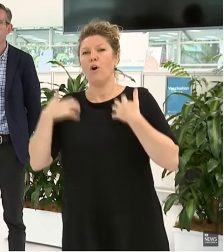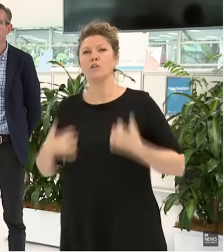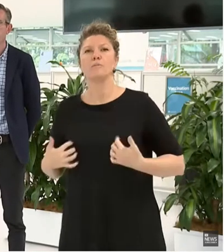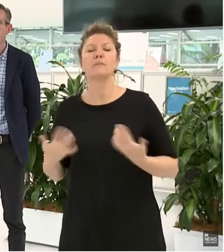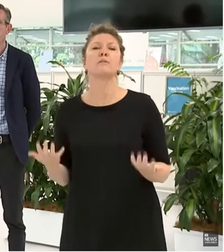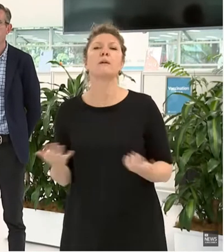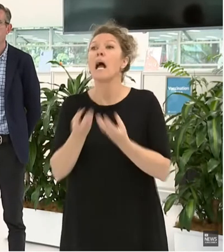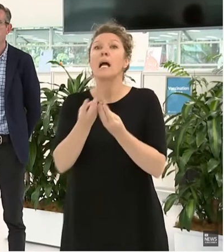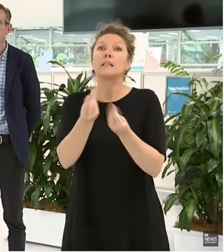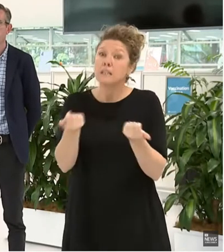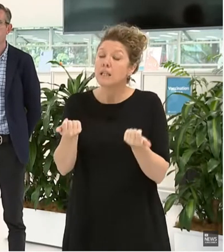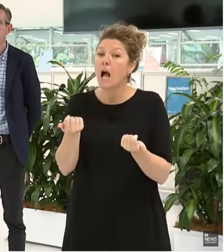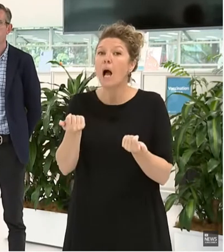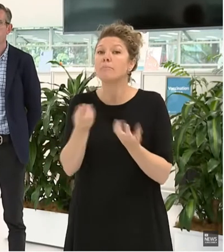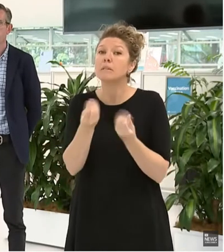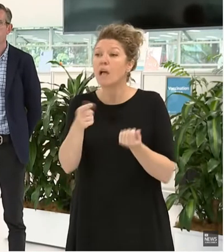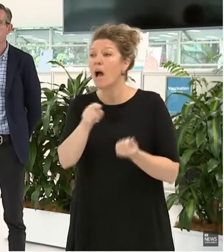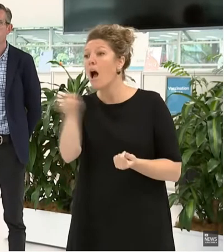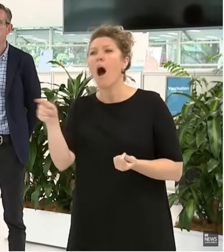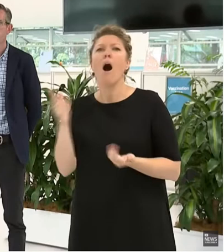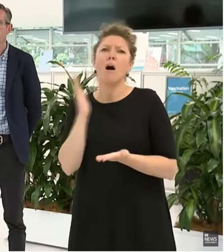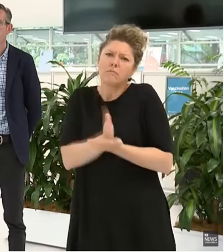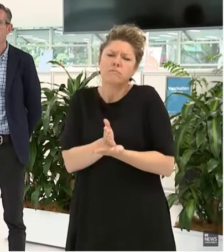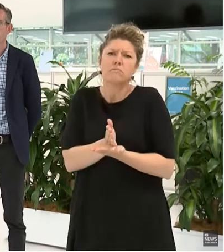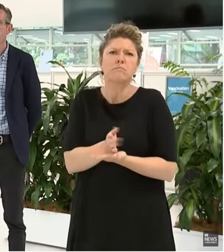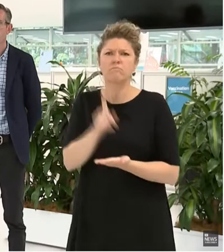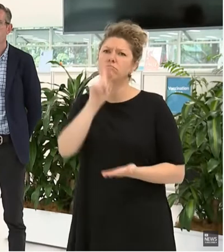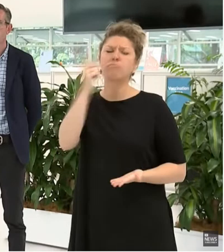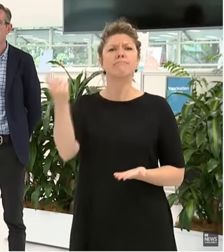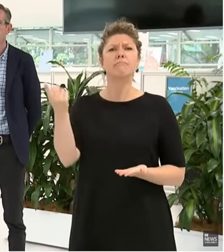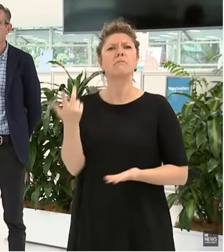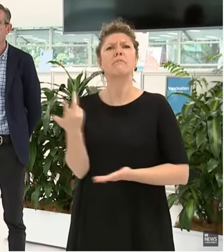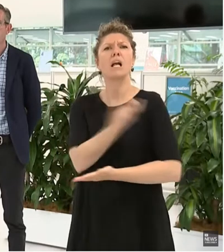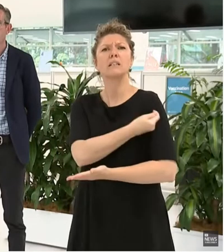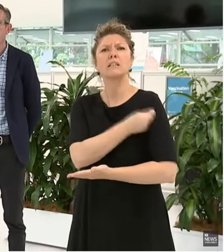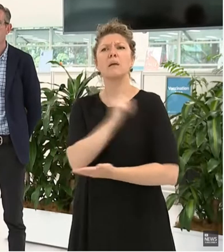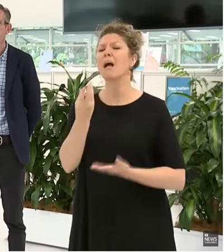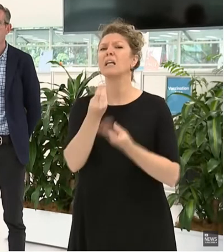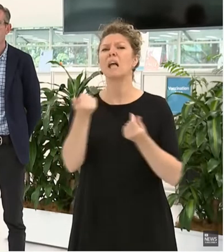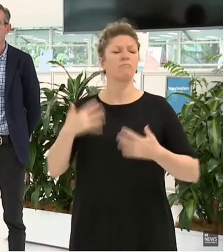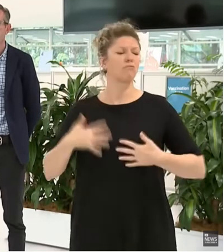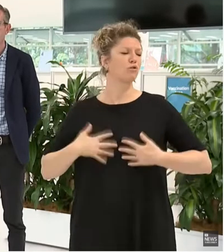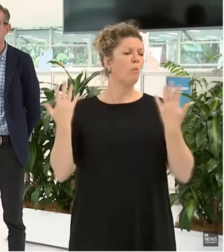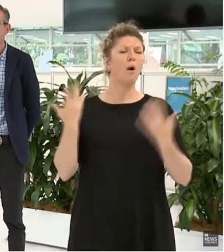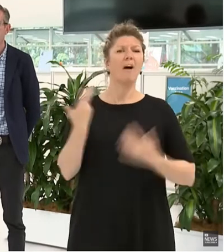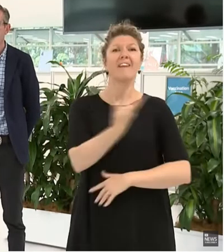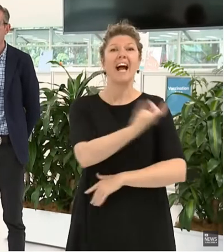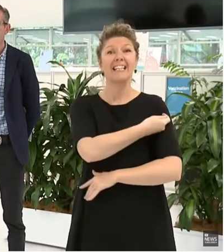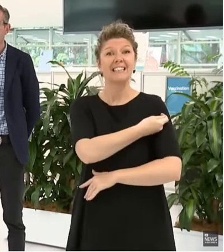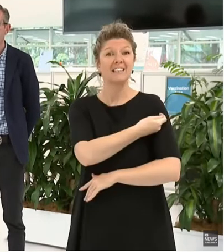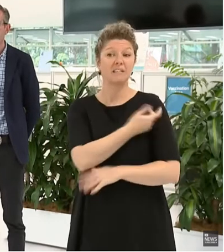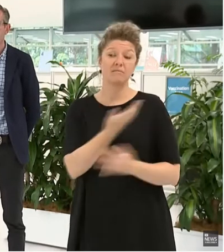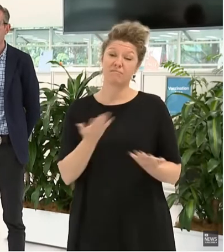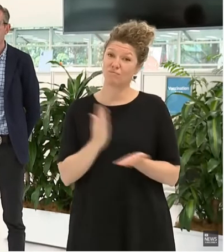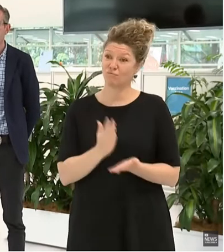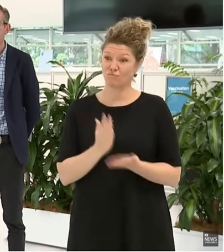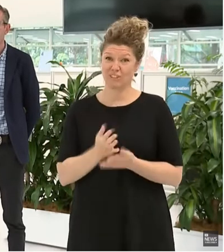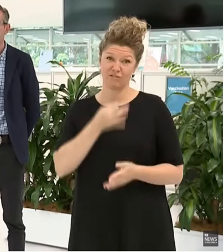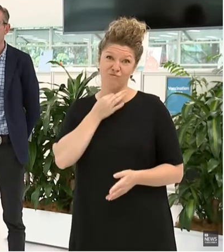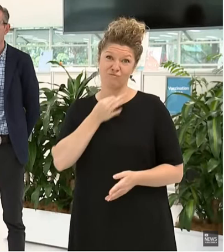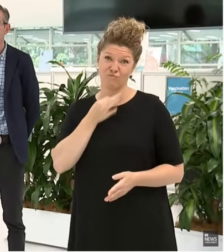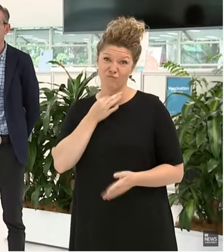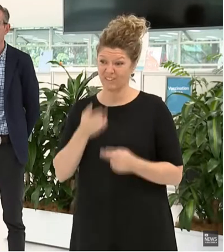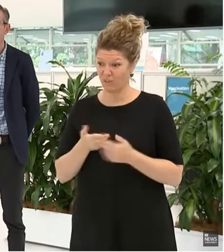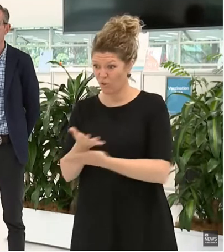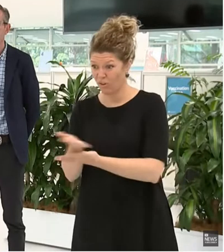not be are not able to get vaccinated, but those who make the choice not to get vaccinated are putting themselves and, of